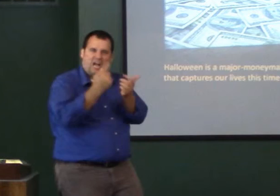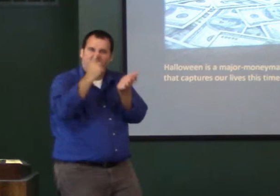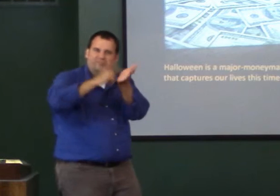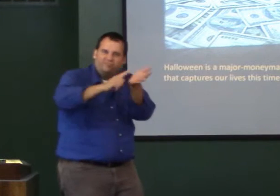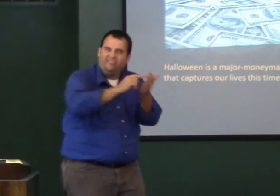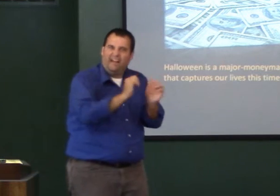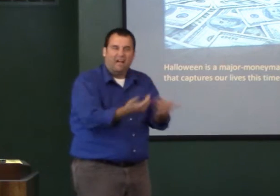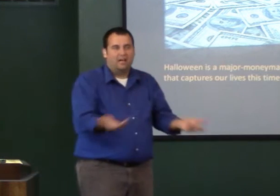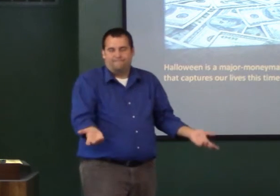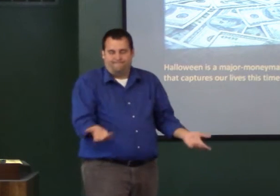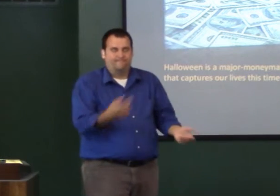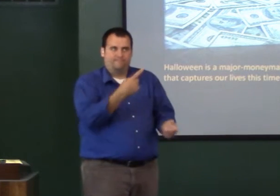So,